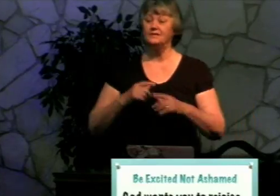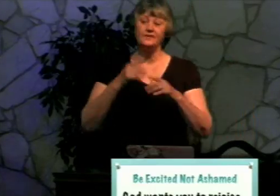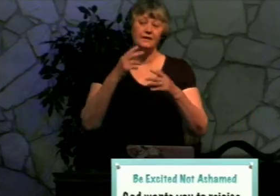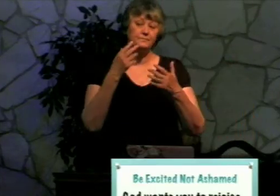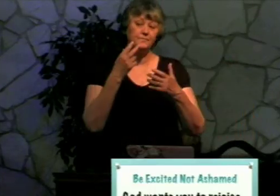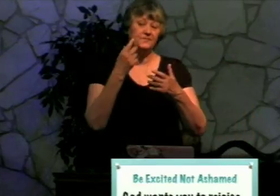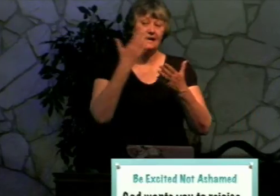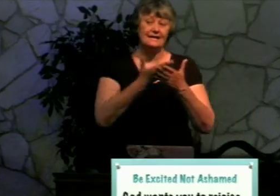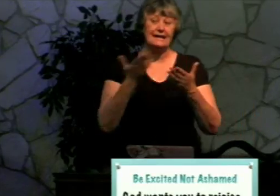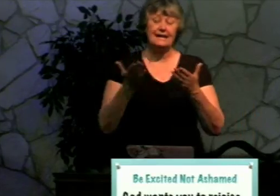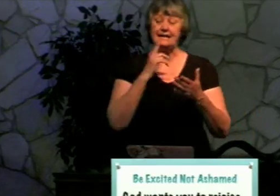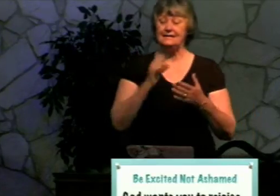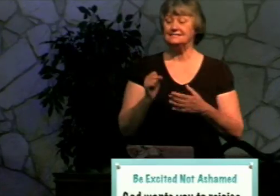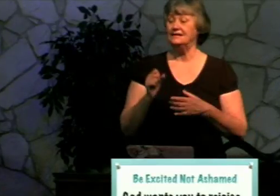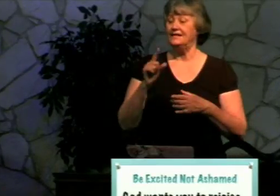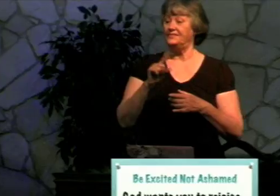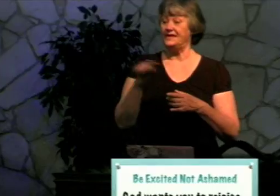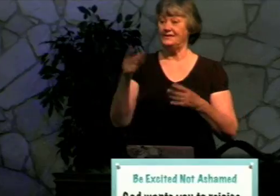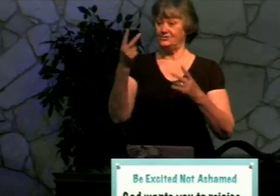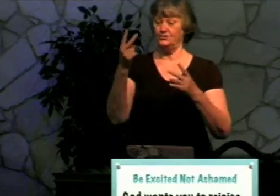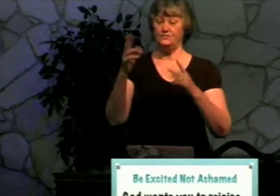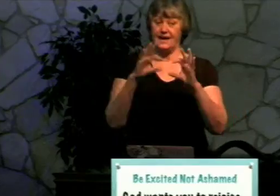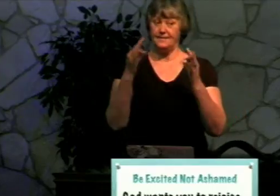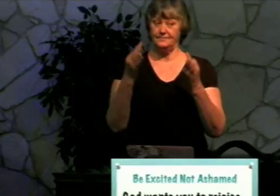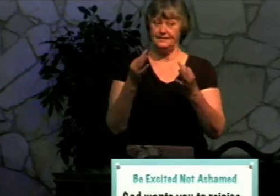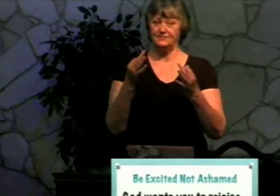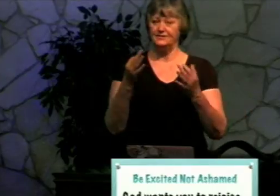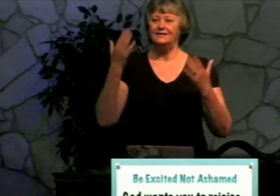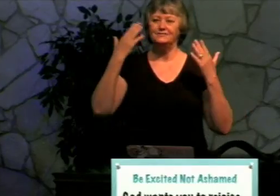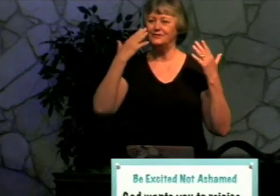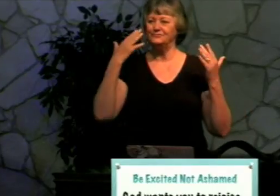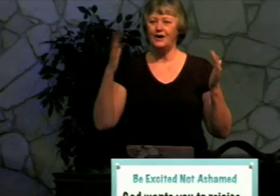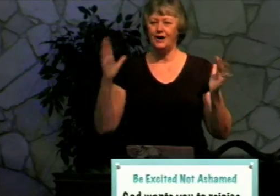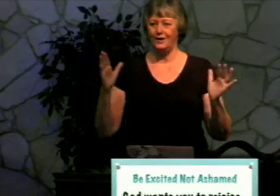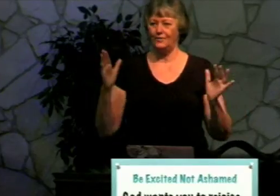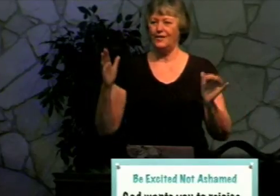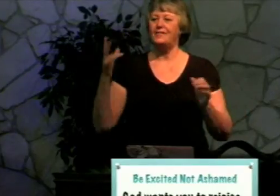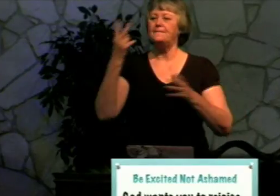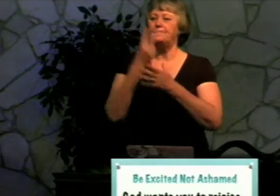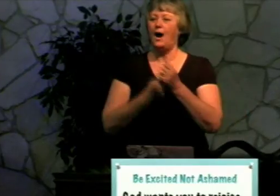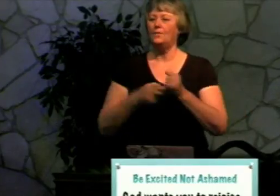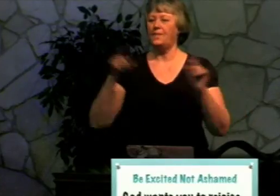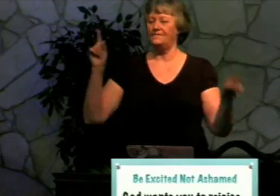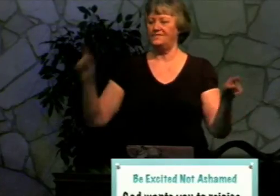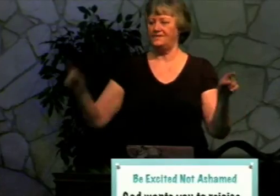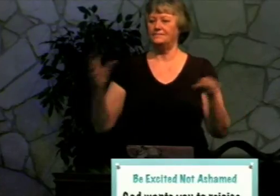The thing is, these two families don't know that both of them